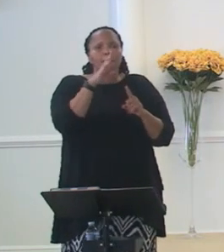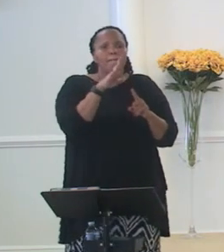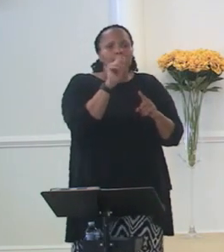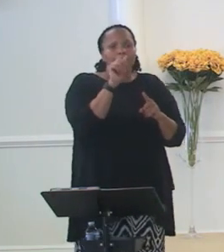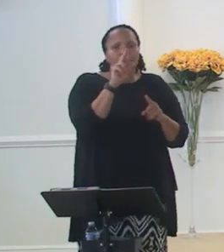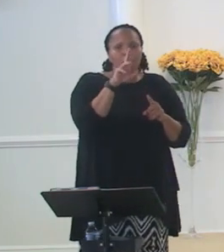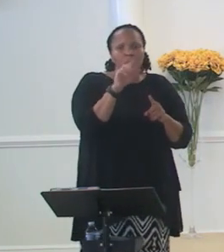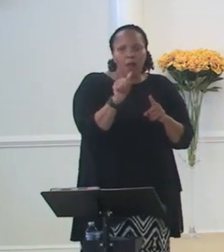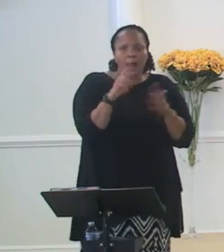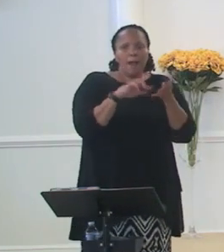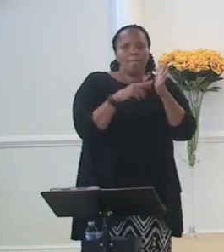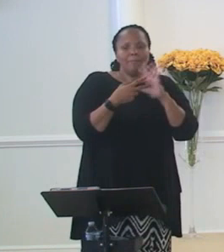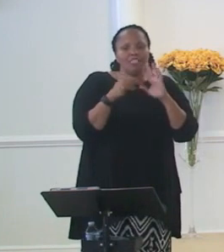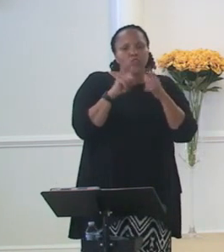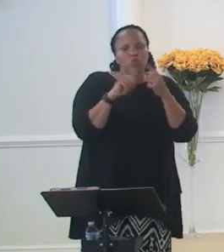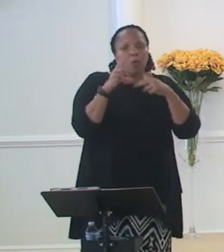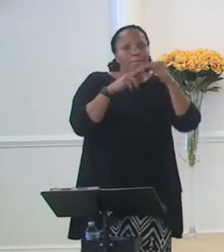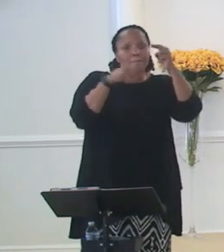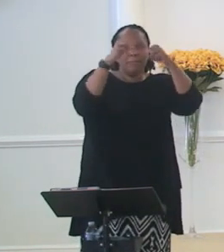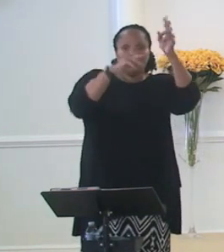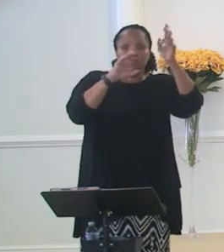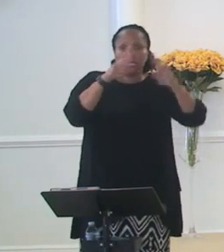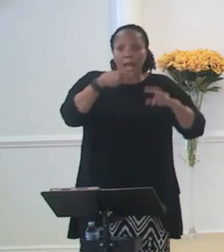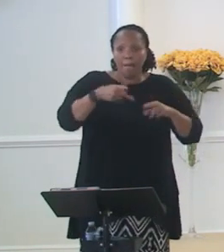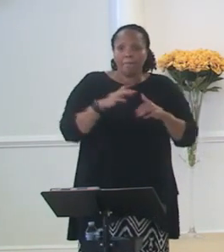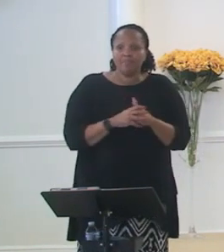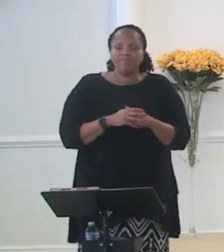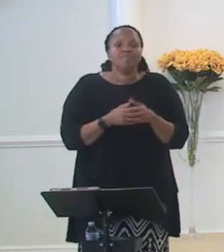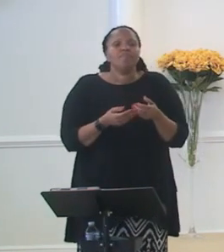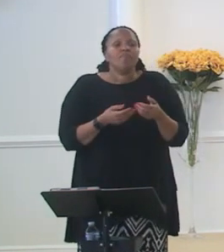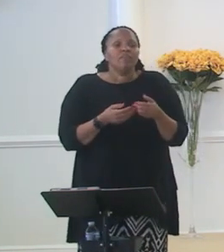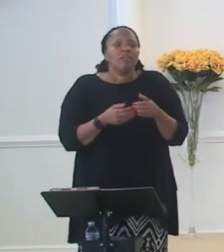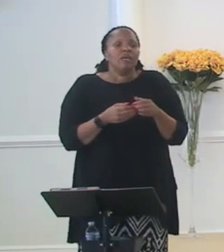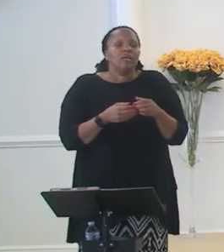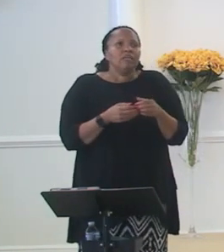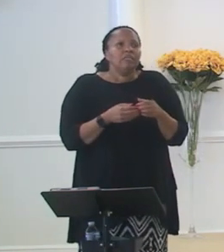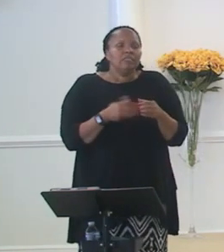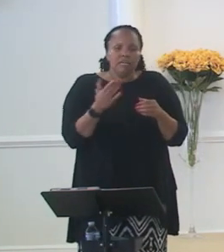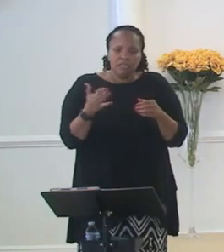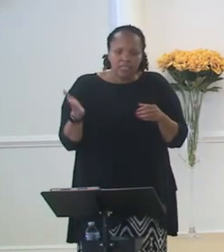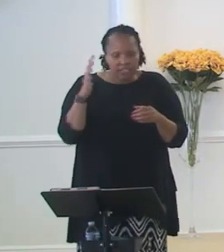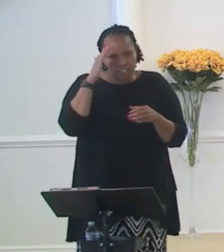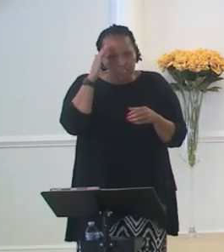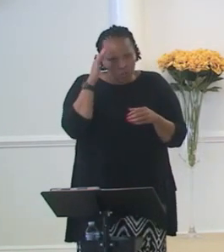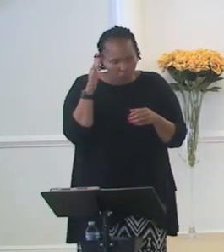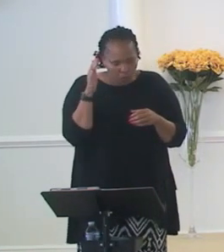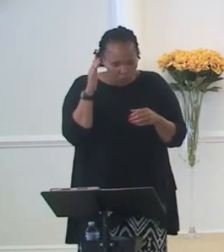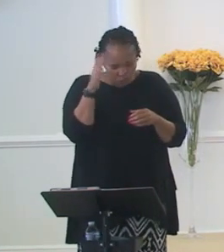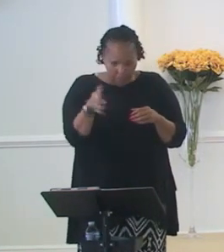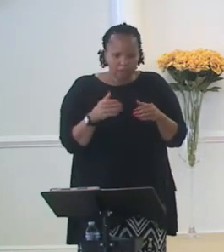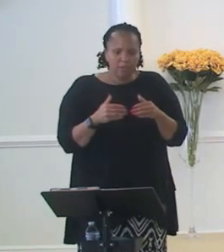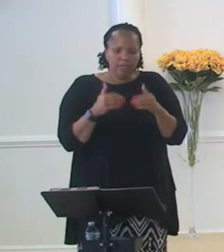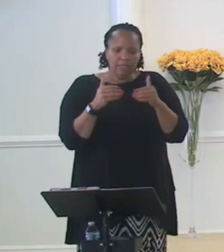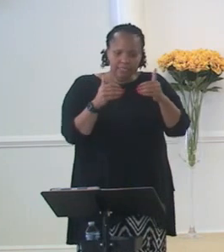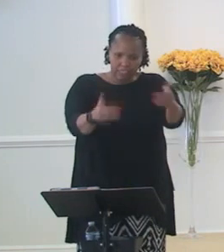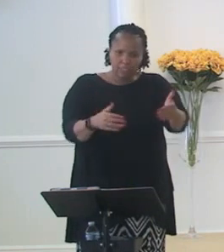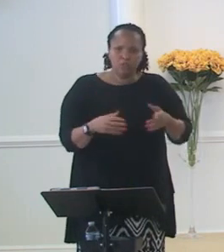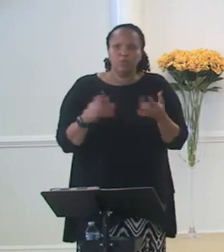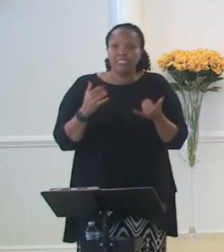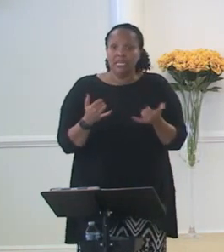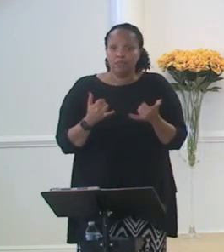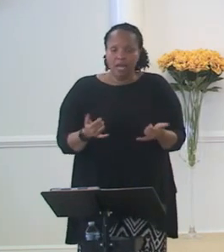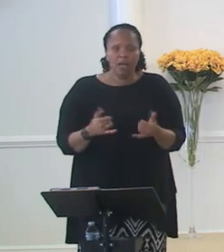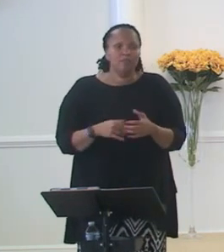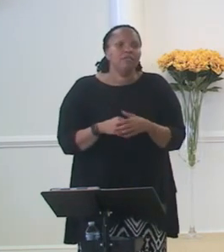to construct. It means to fashion. It calls a continuation. It can mean repair. So now